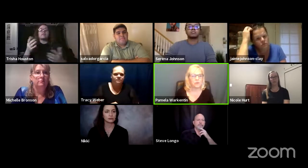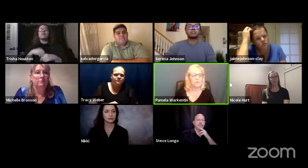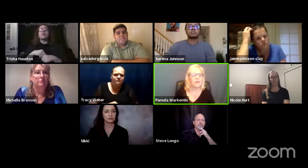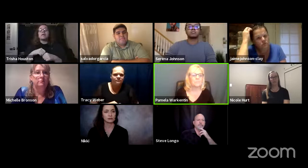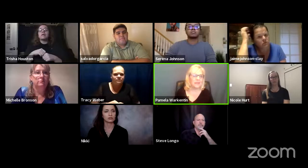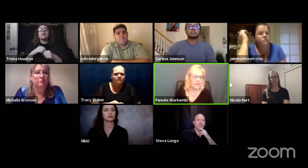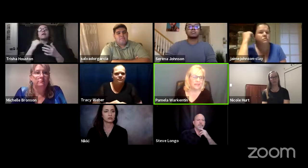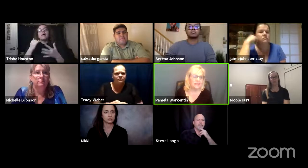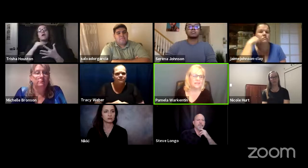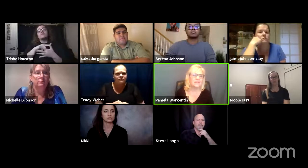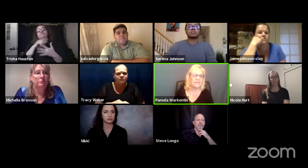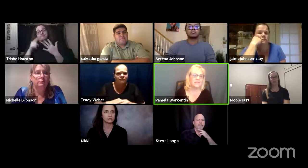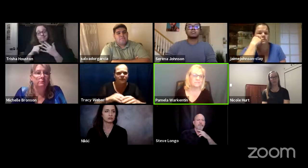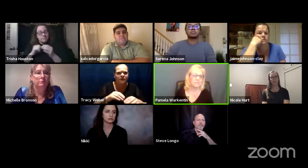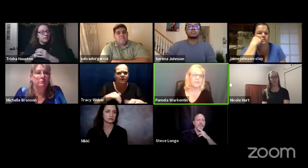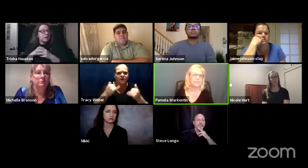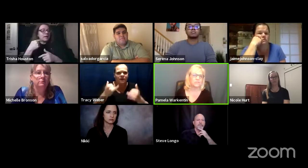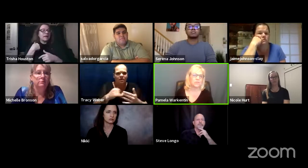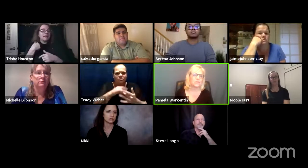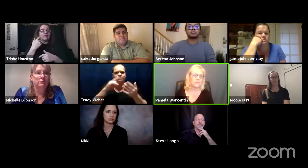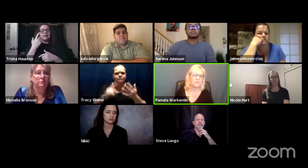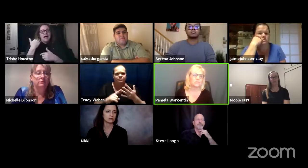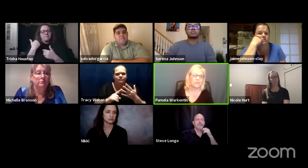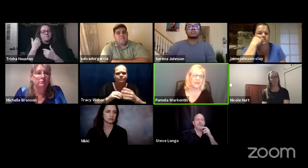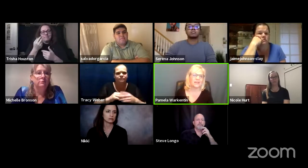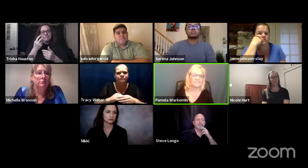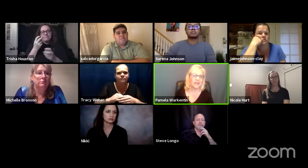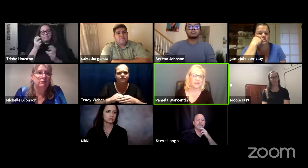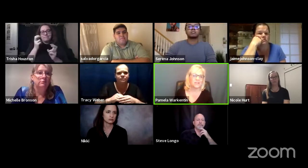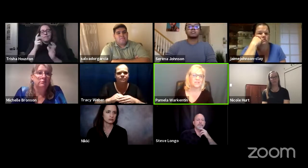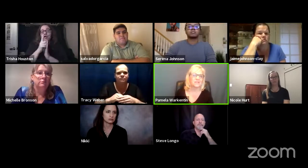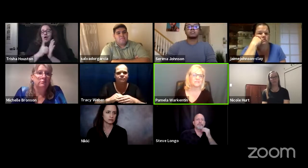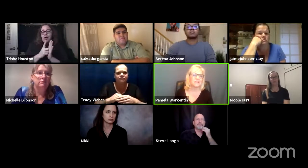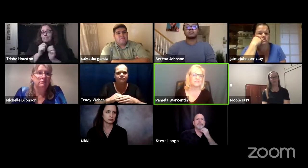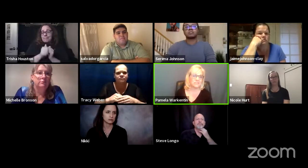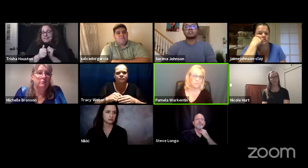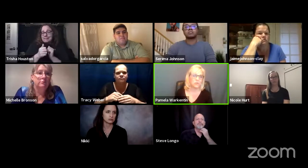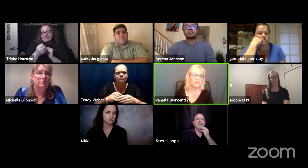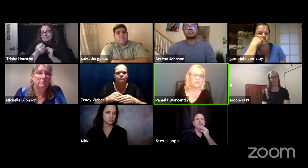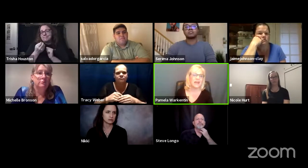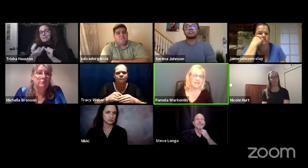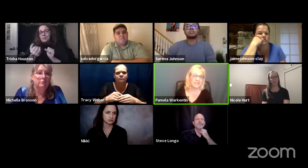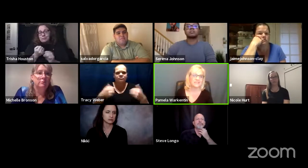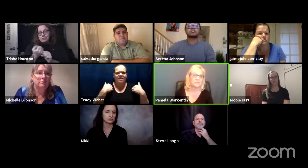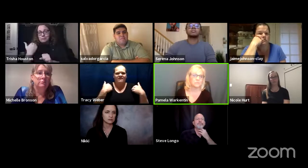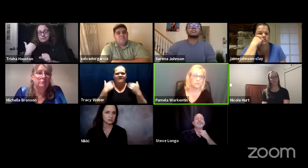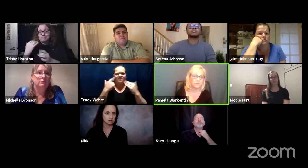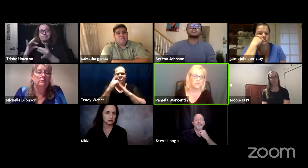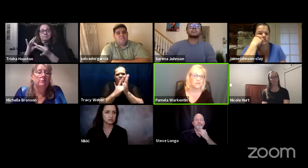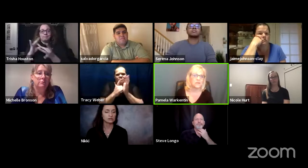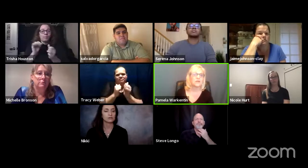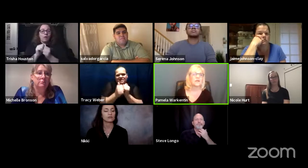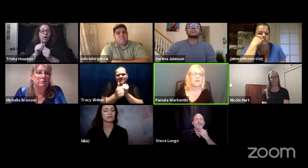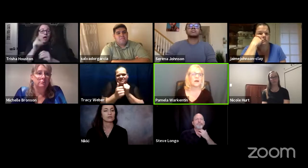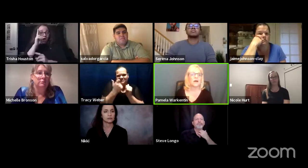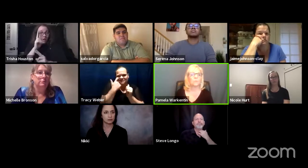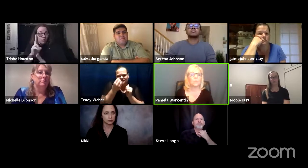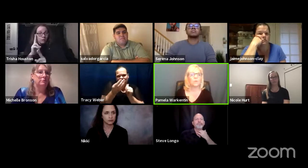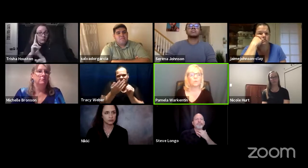further up in the information so that it is readily available and visible and accessible. There were a